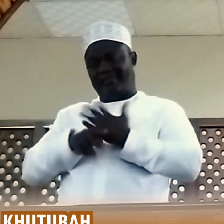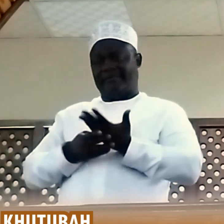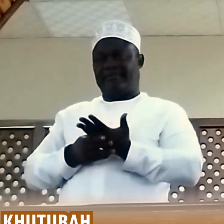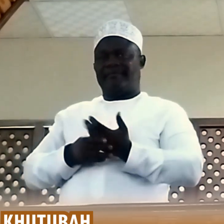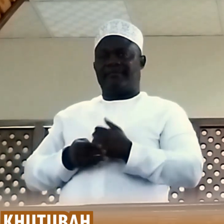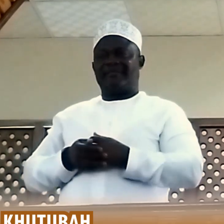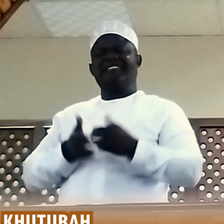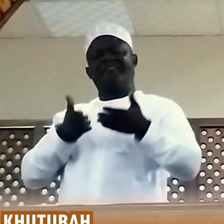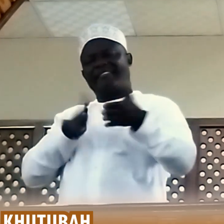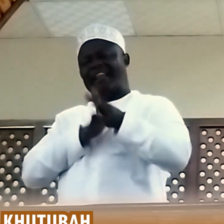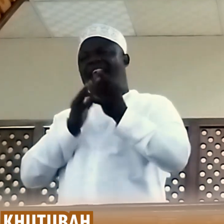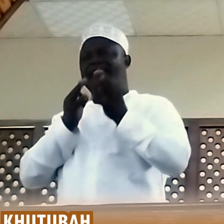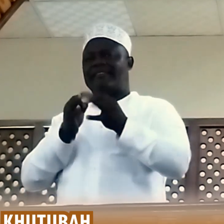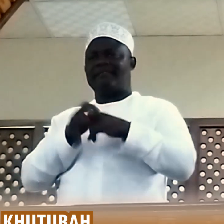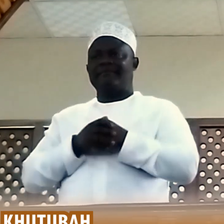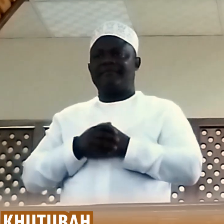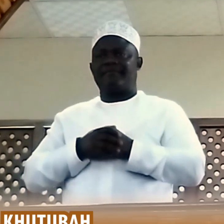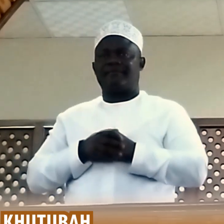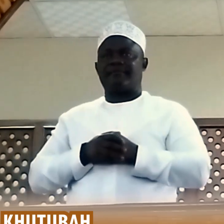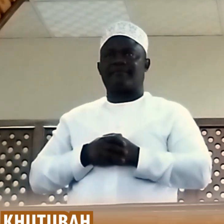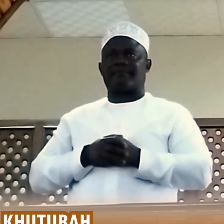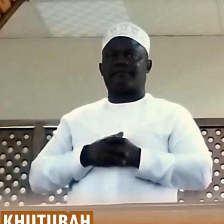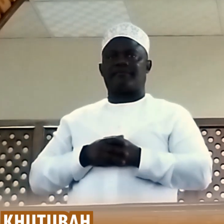kuttirira era